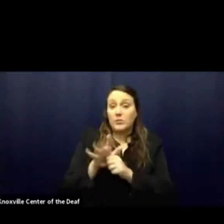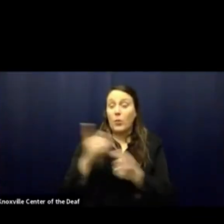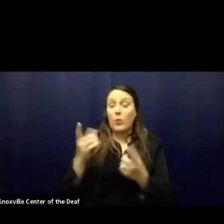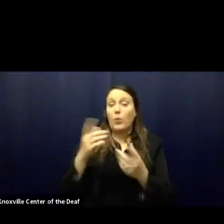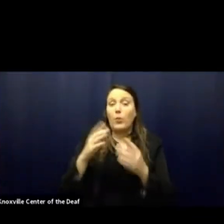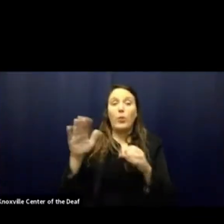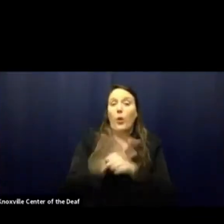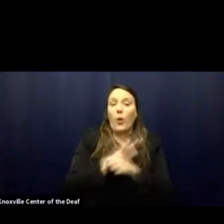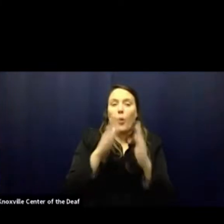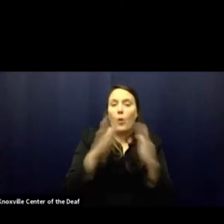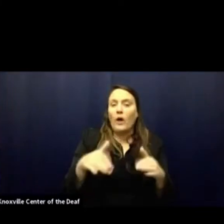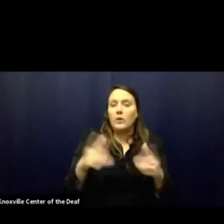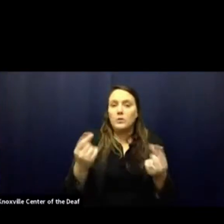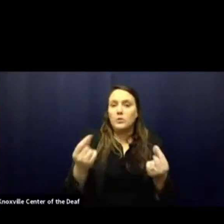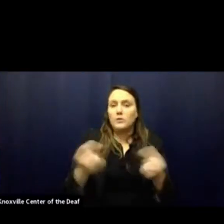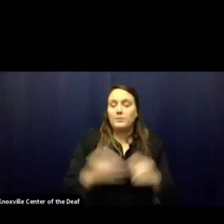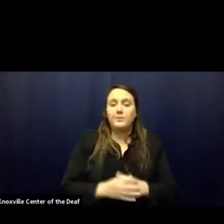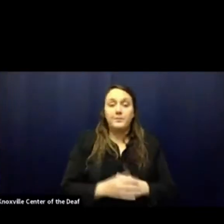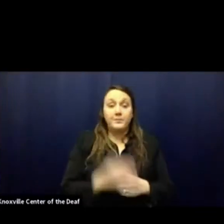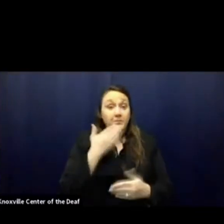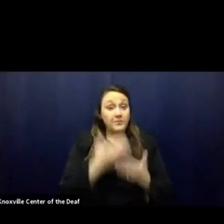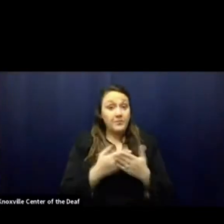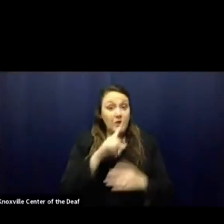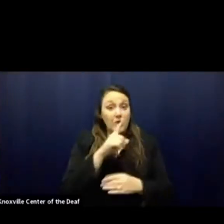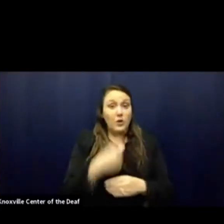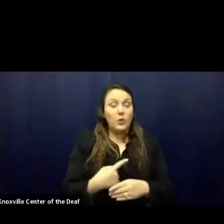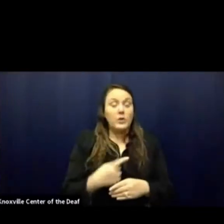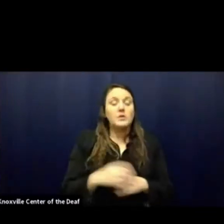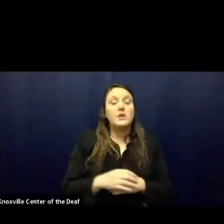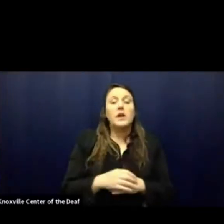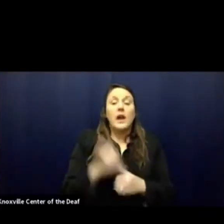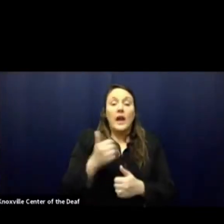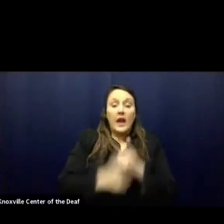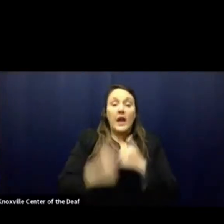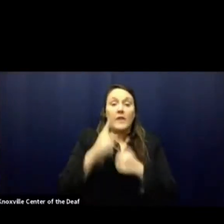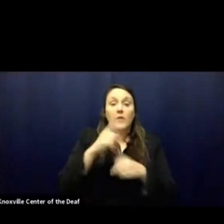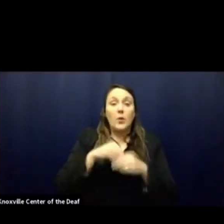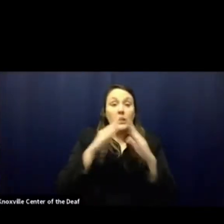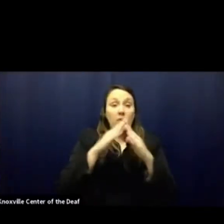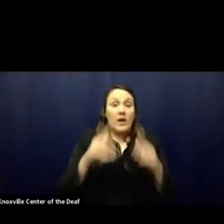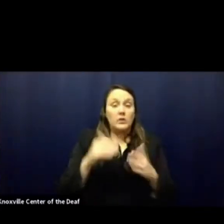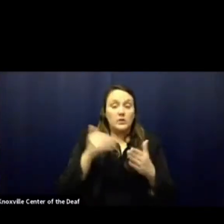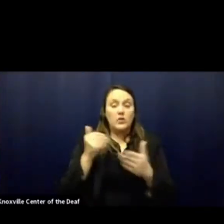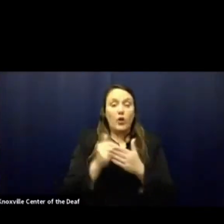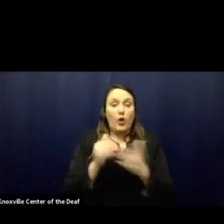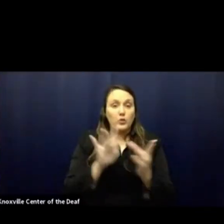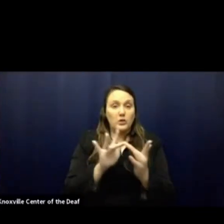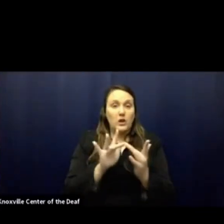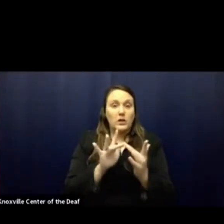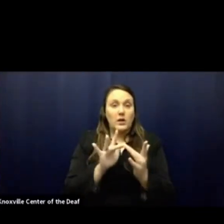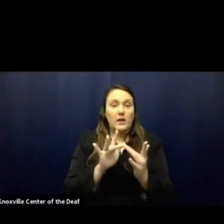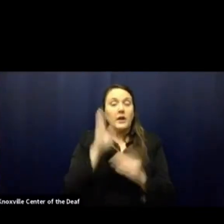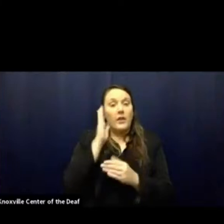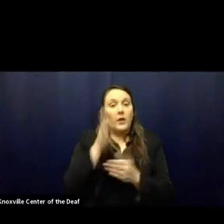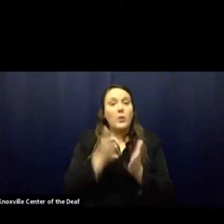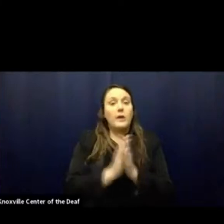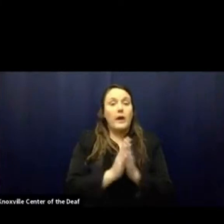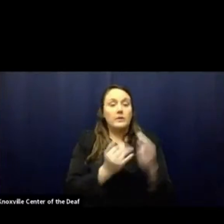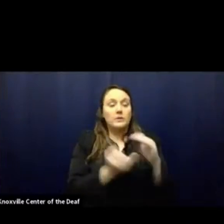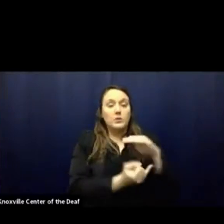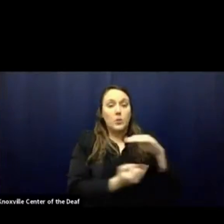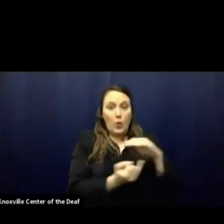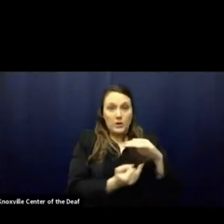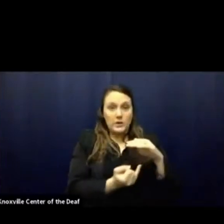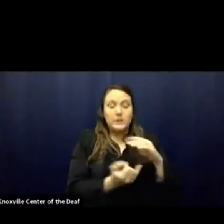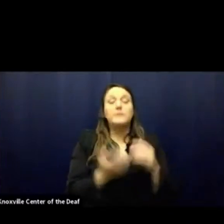question. So everybody in that household is considered a close contact, and they will be asked to quarantine. So that means